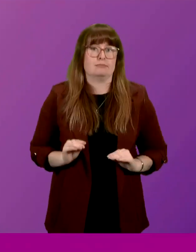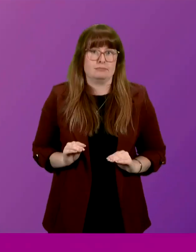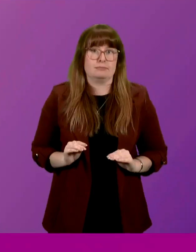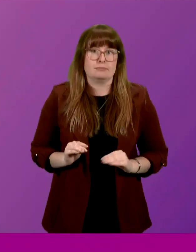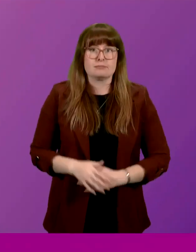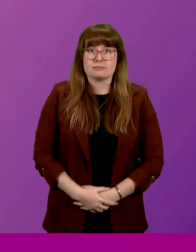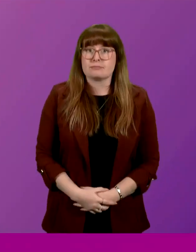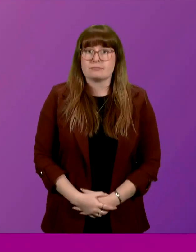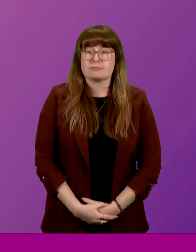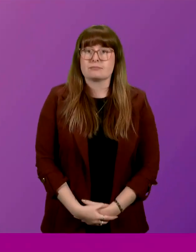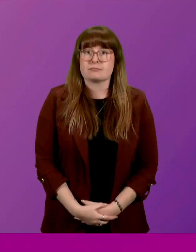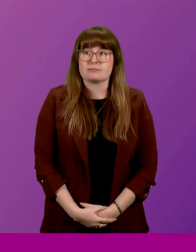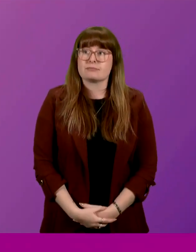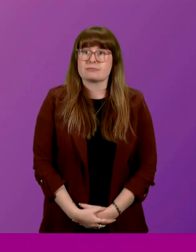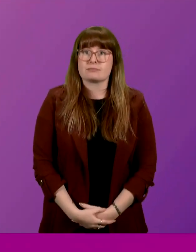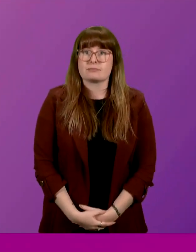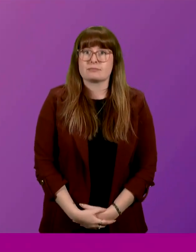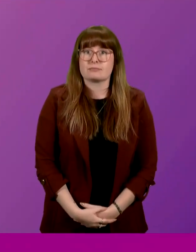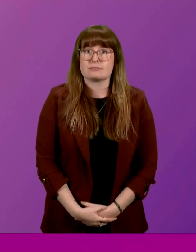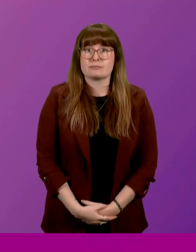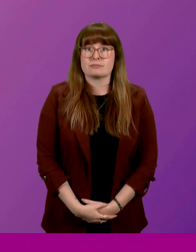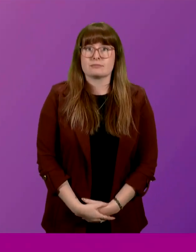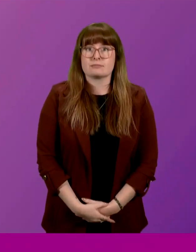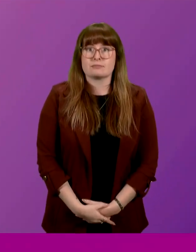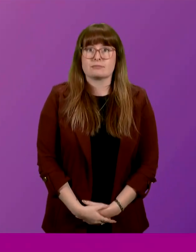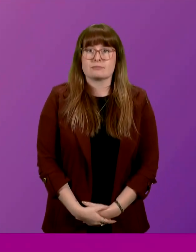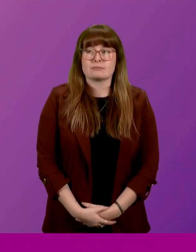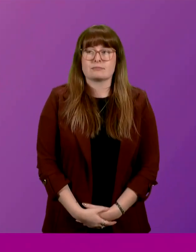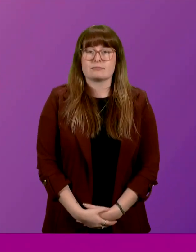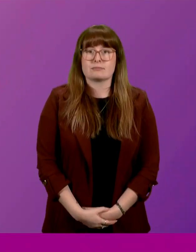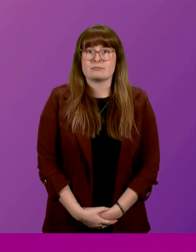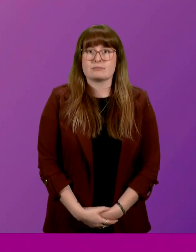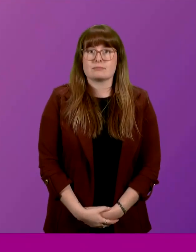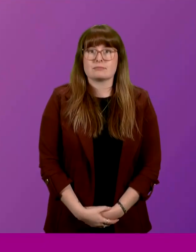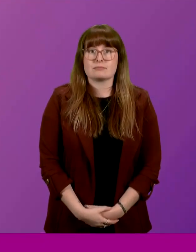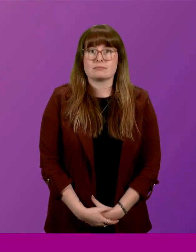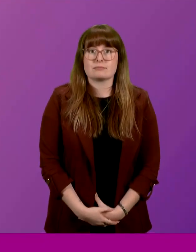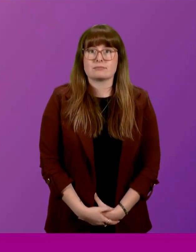do so before we move to the next item of business, which is members' business in the name of Sarah Boyack.